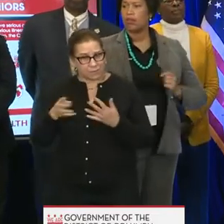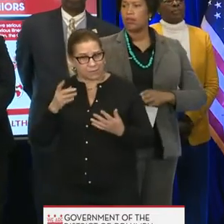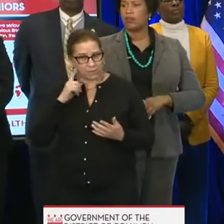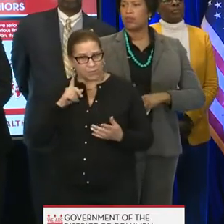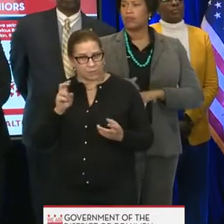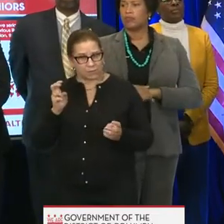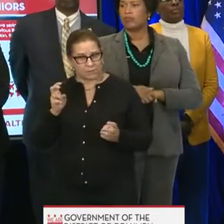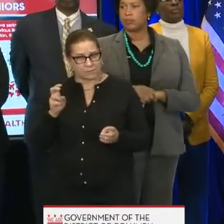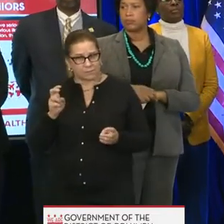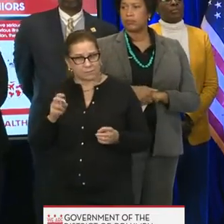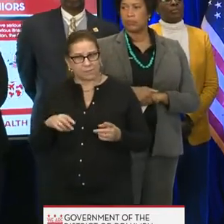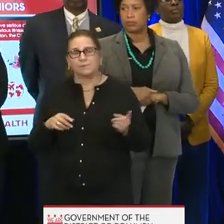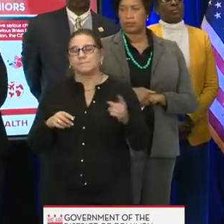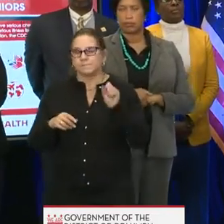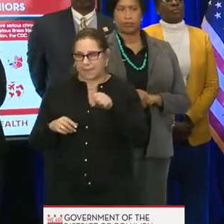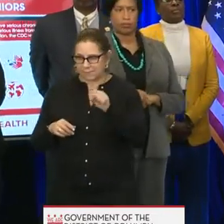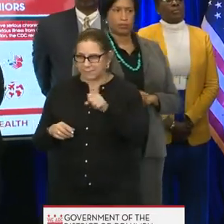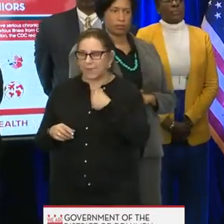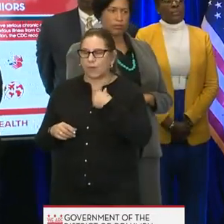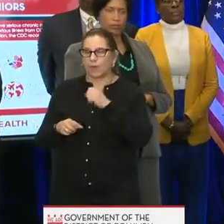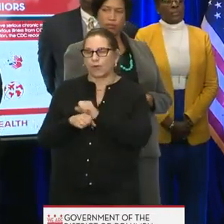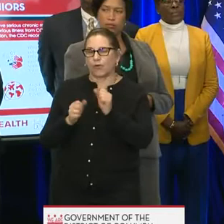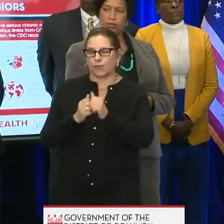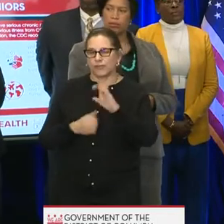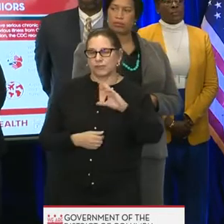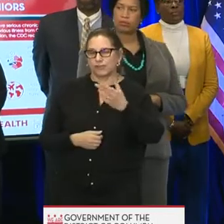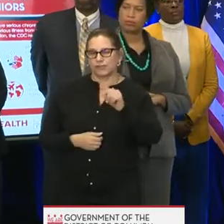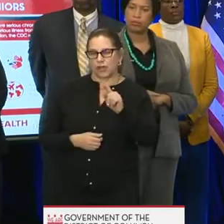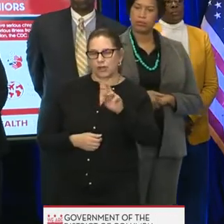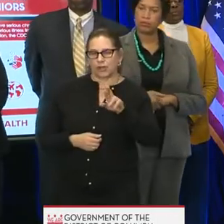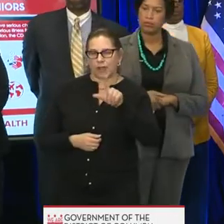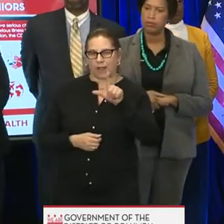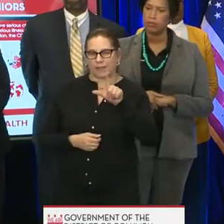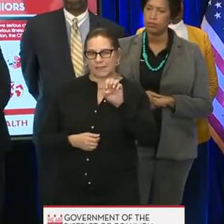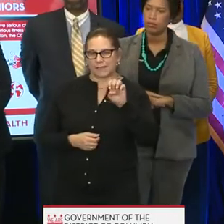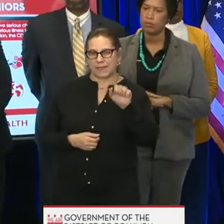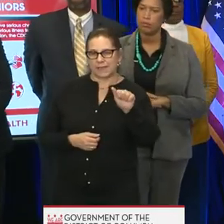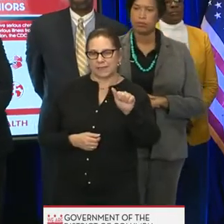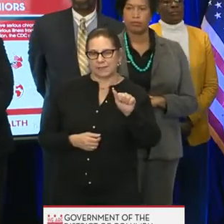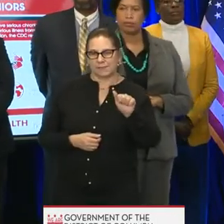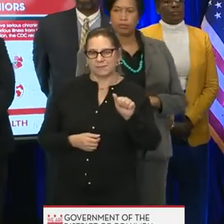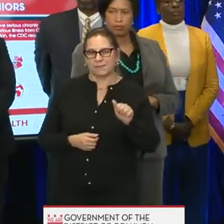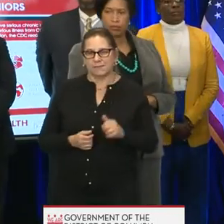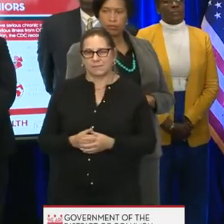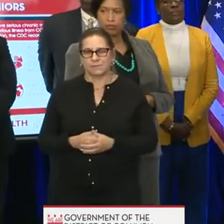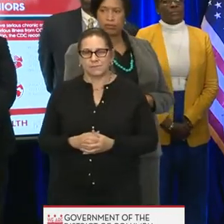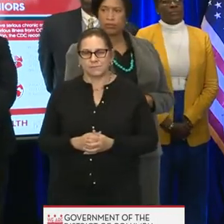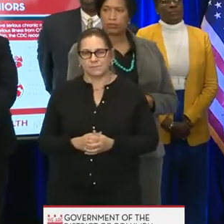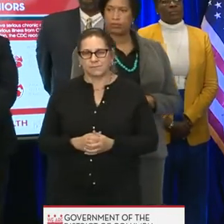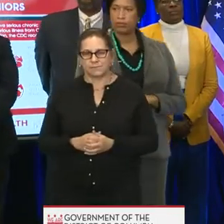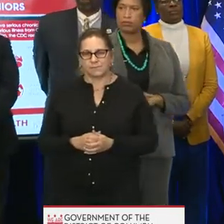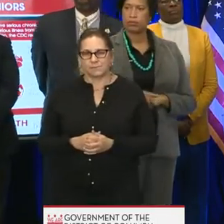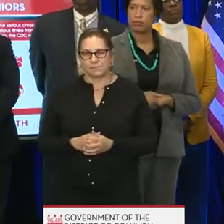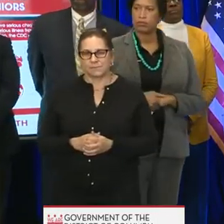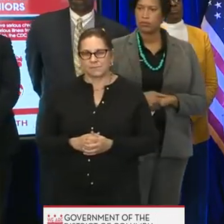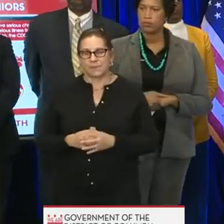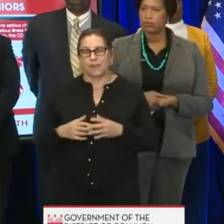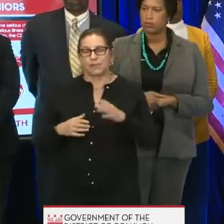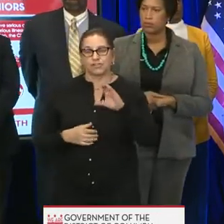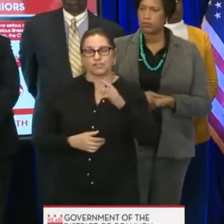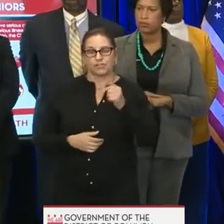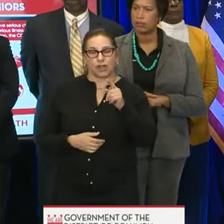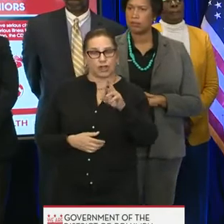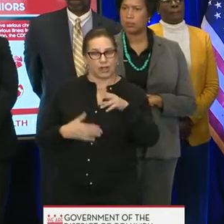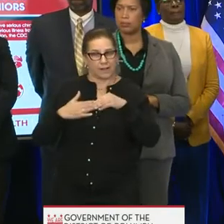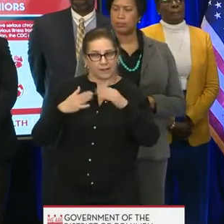on the phone with every single charter leader in the city, sharing with them our thoughts about what the mayor's desire was in terms of